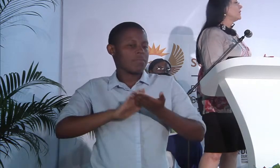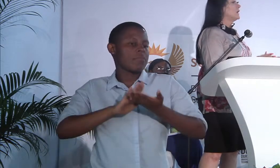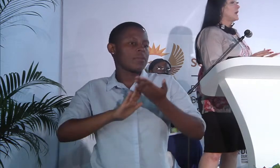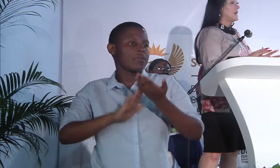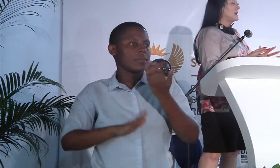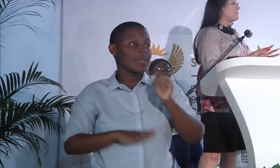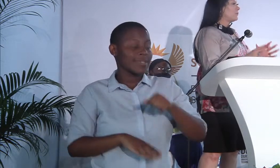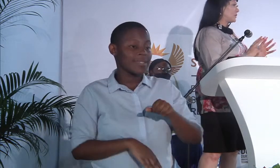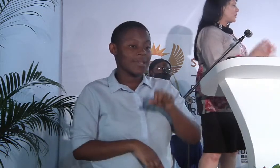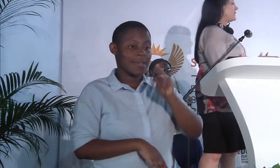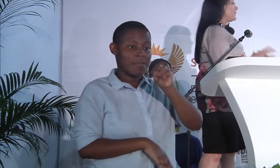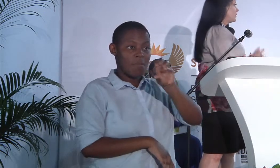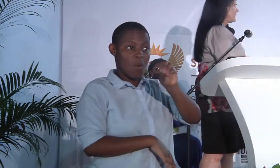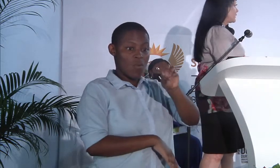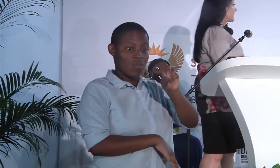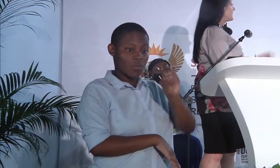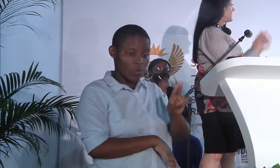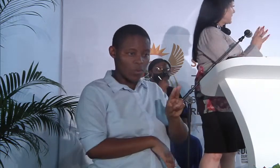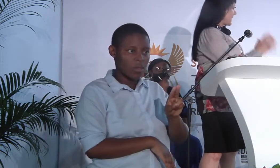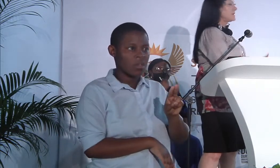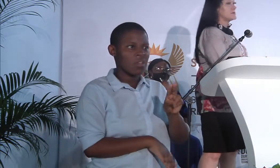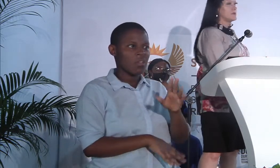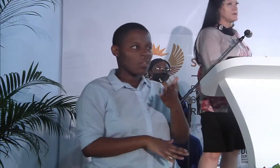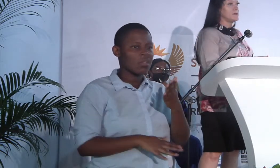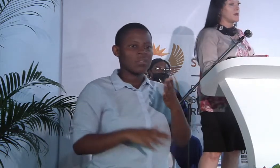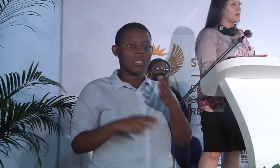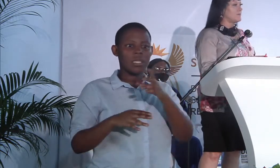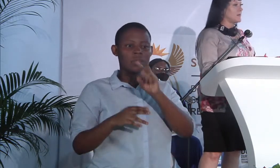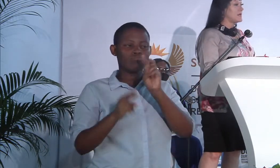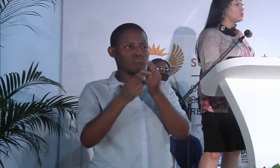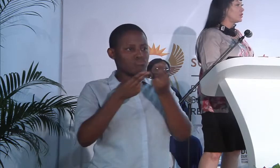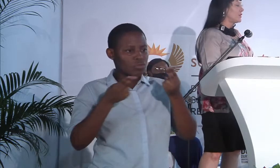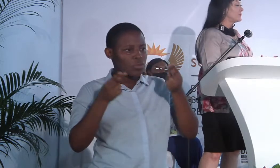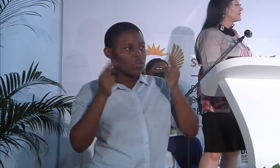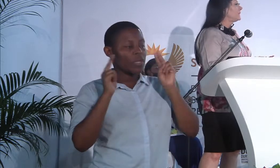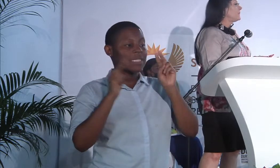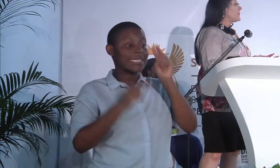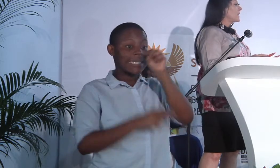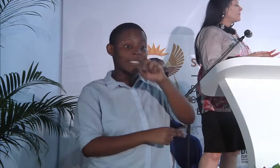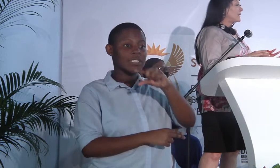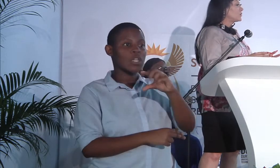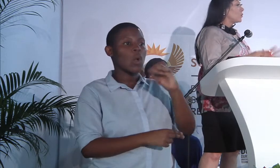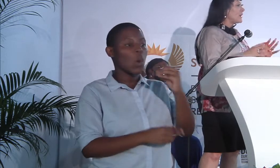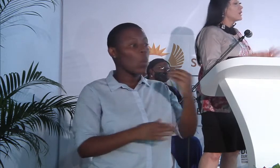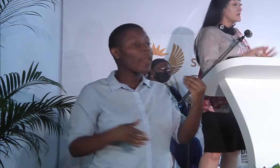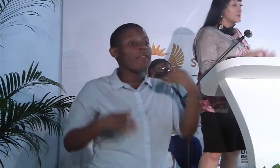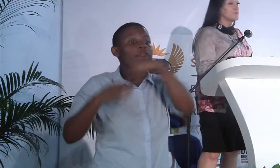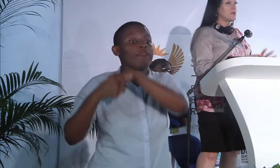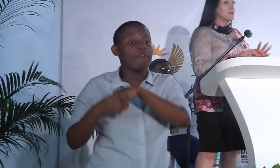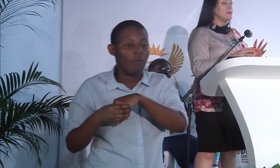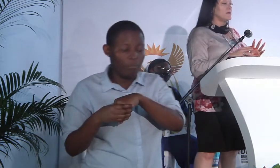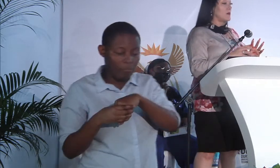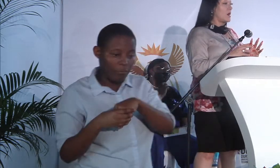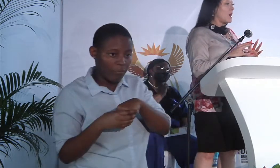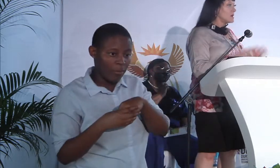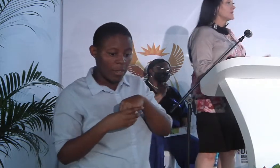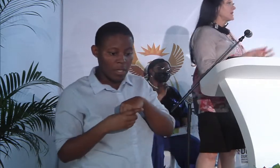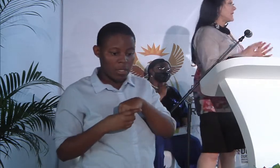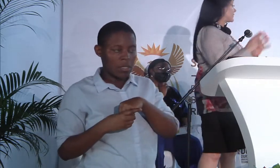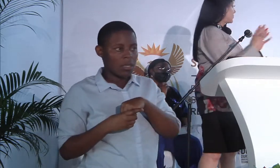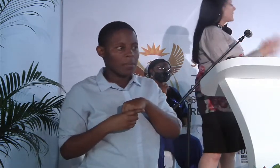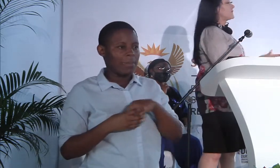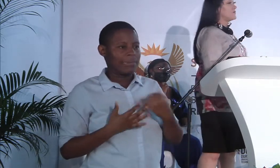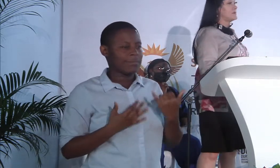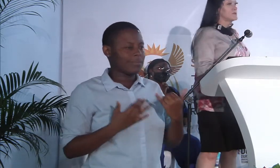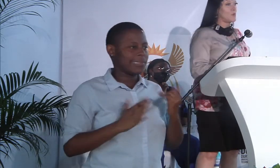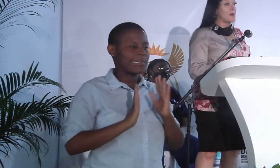MOU between the university and the NGOs, but we are desperately asking, and